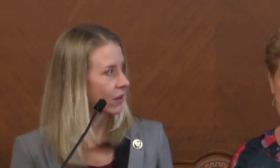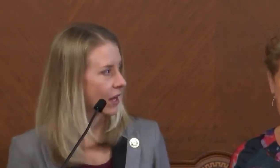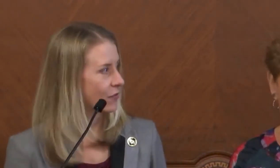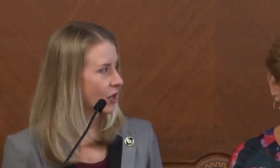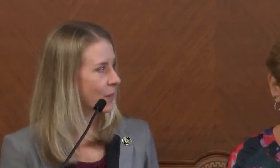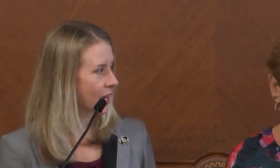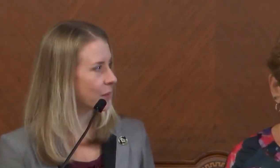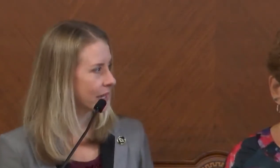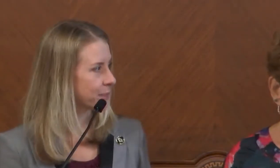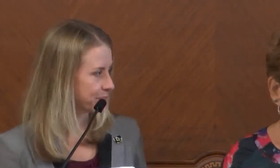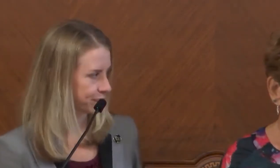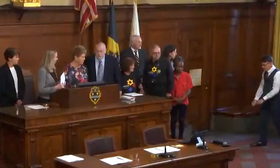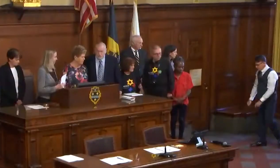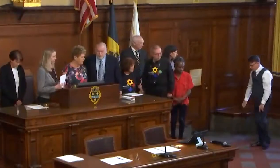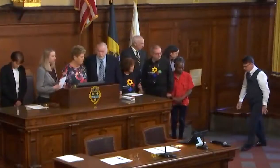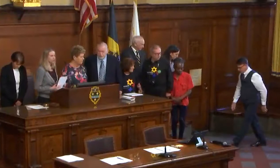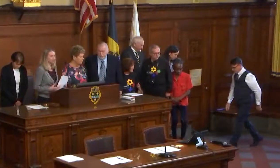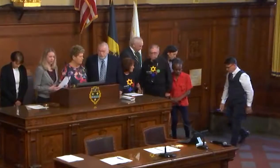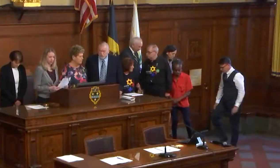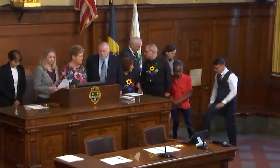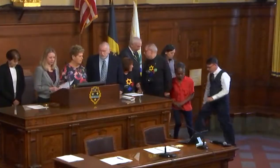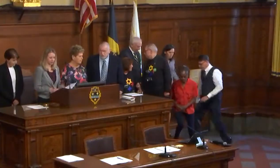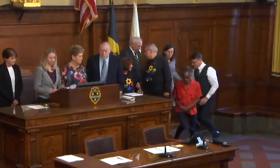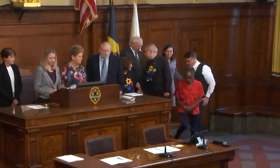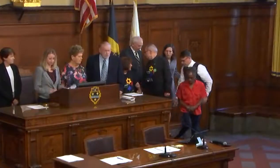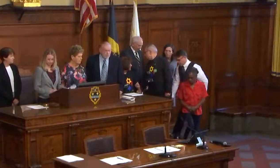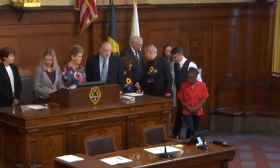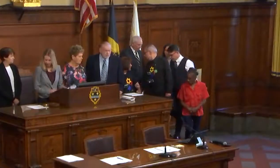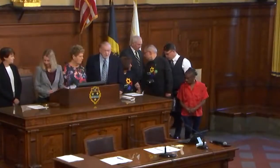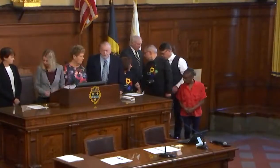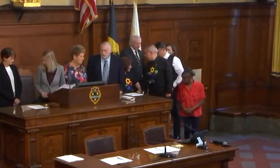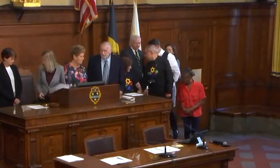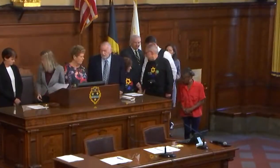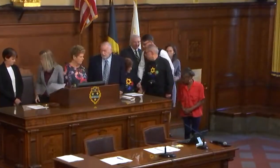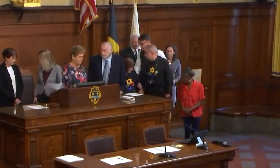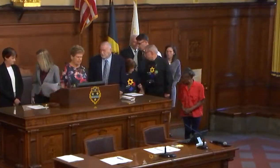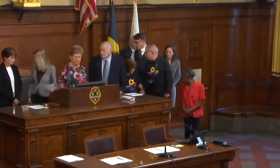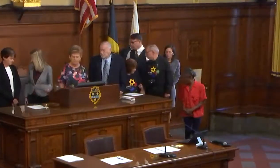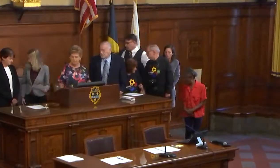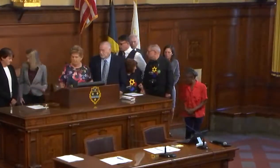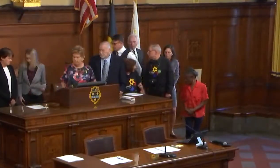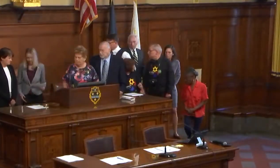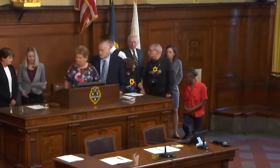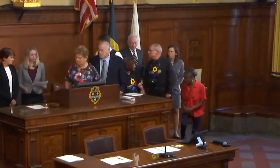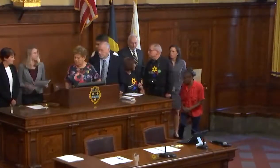Krause, I'll have you come back up again so we can vote on this.